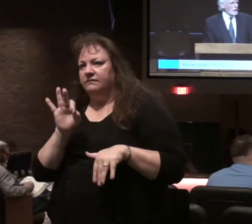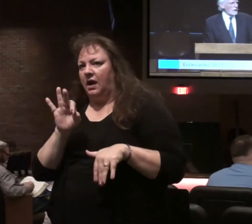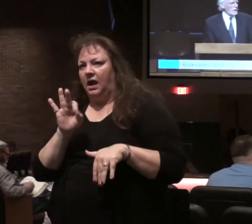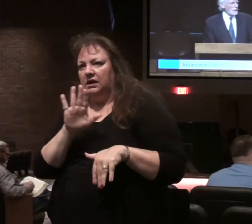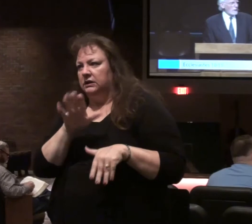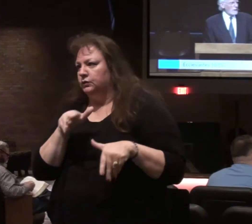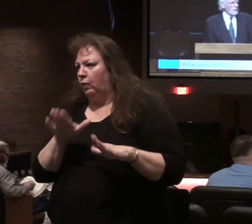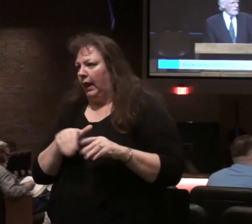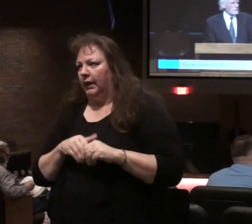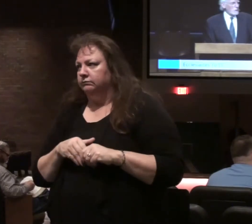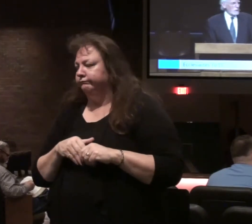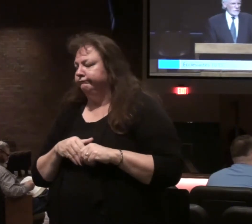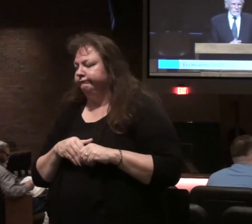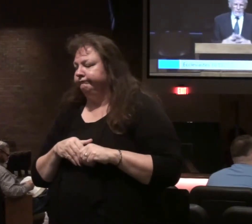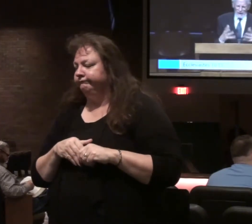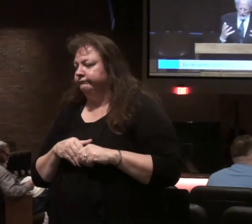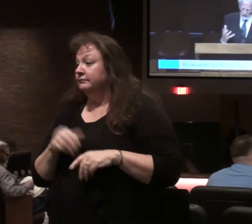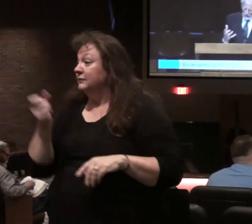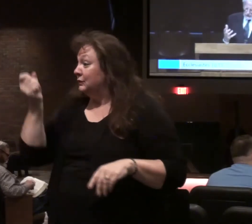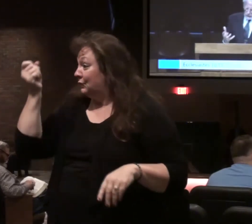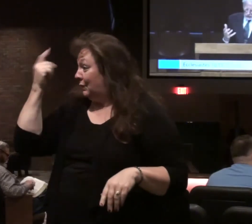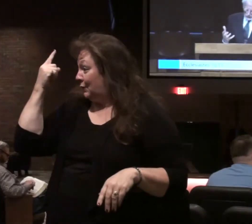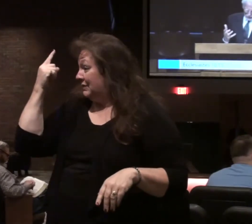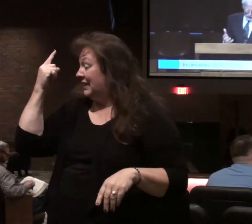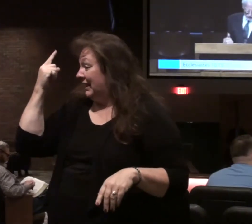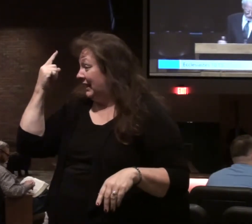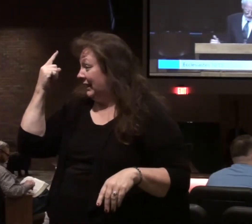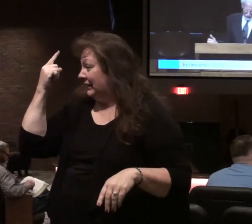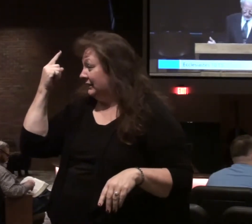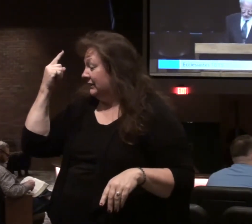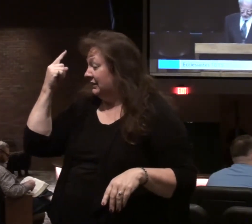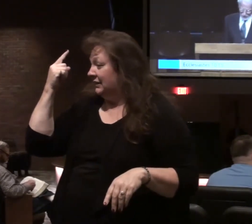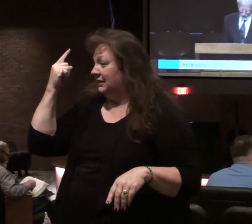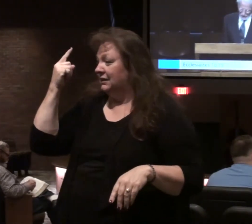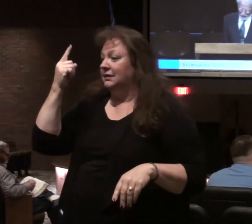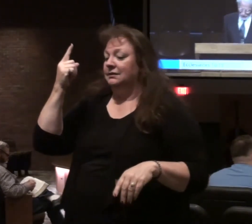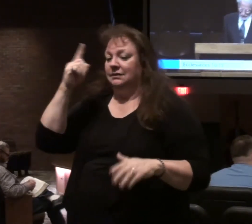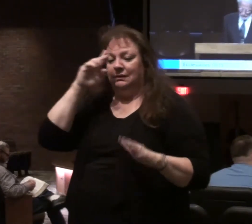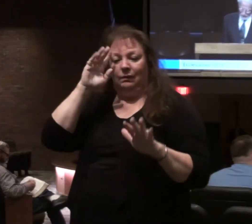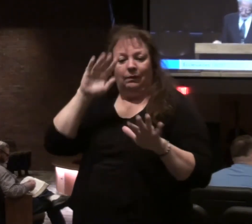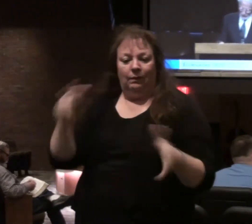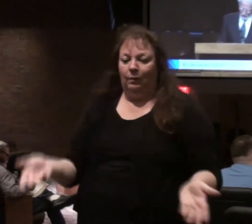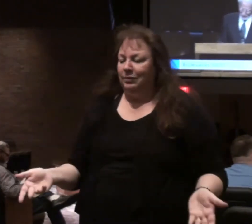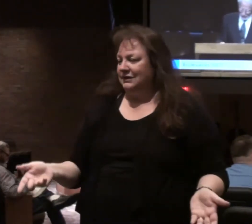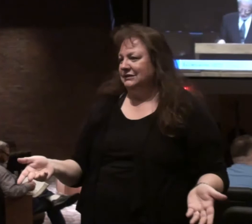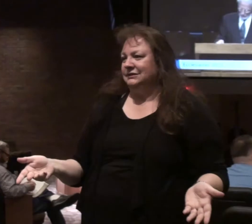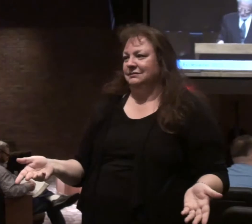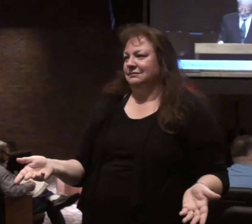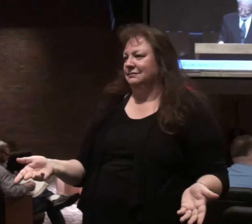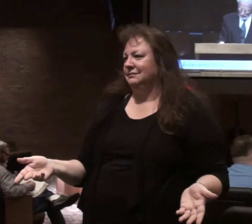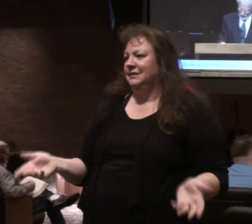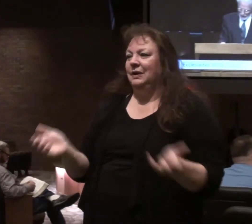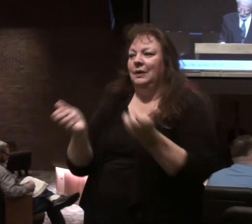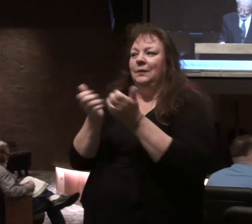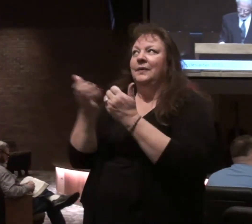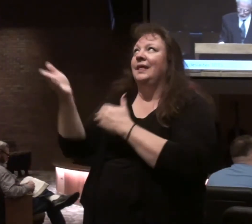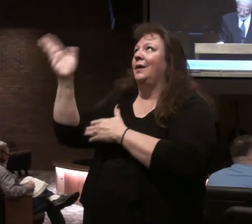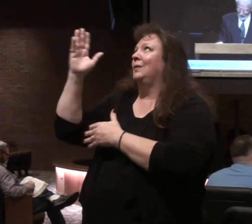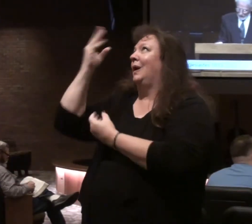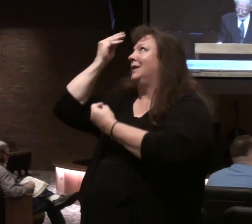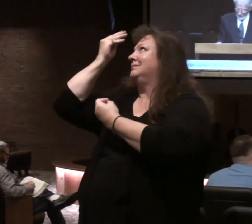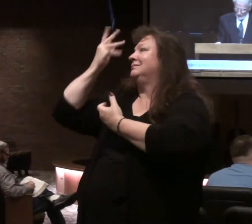way. So understand the hopeless condition of men apart from the